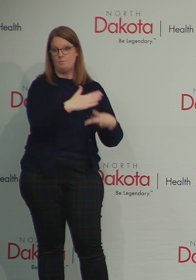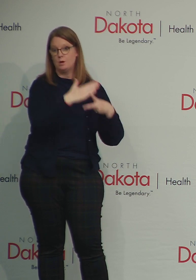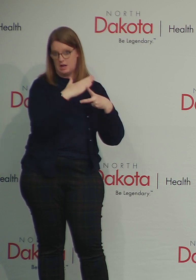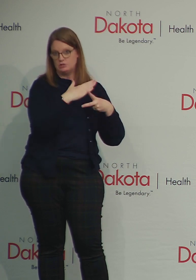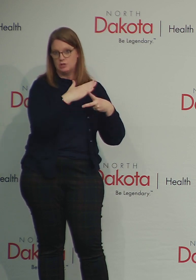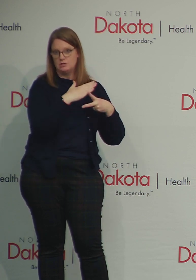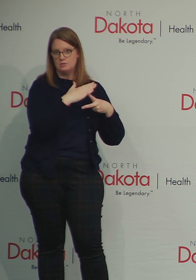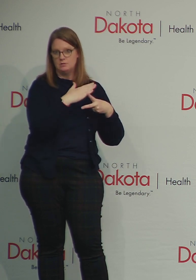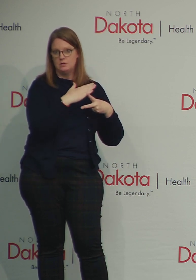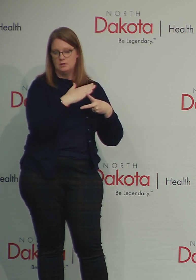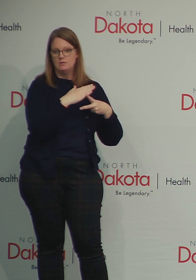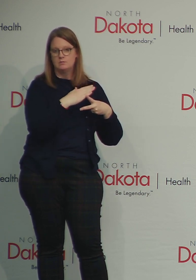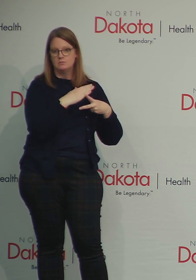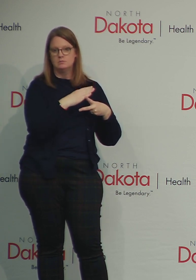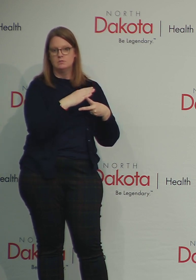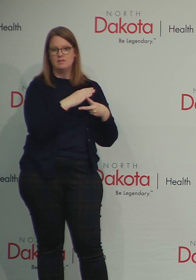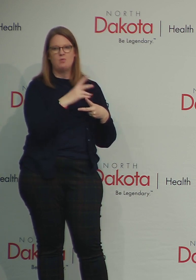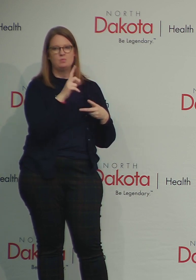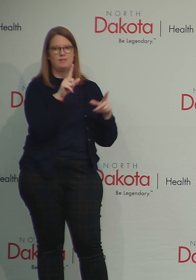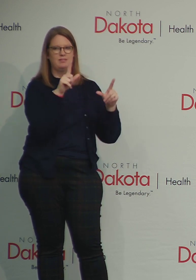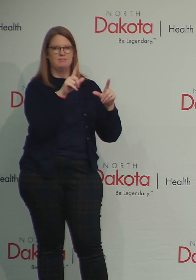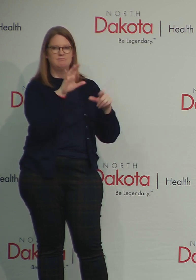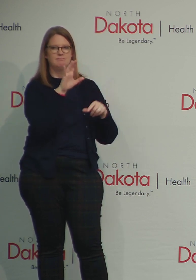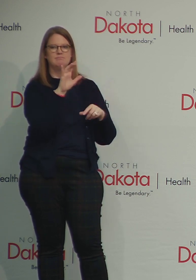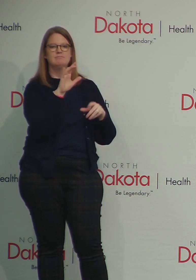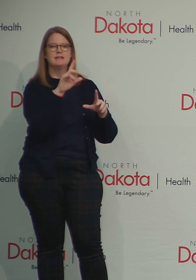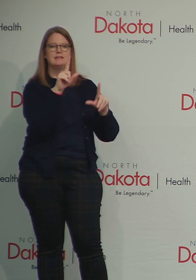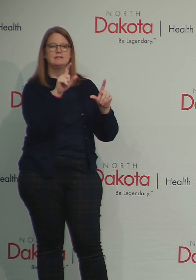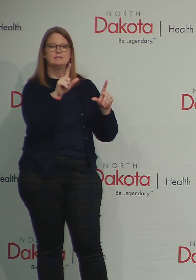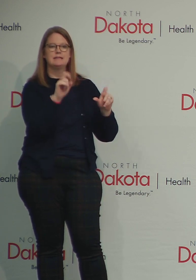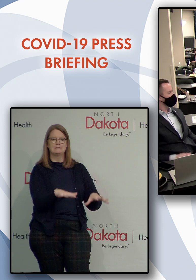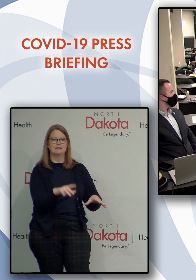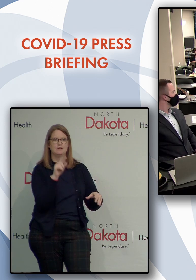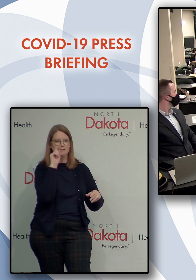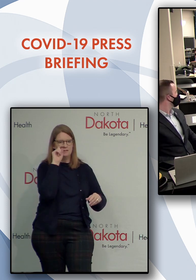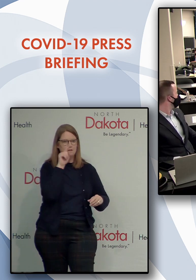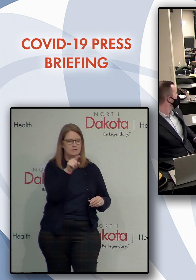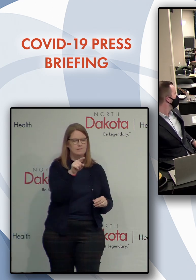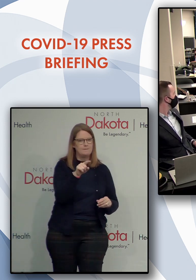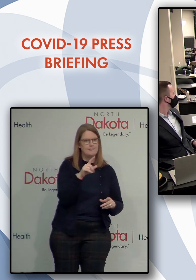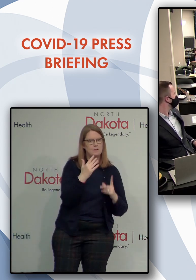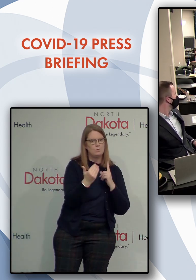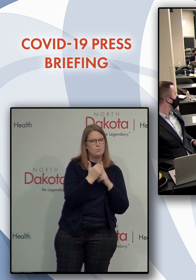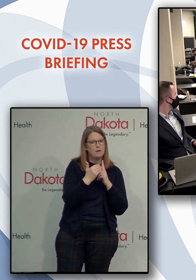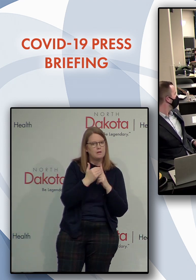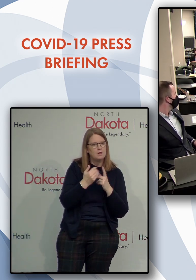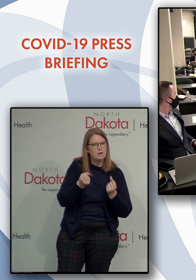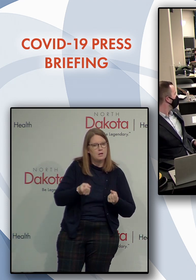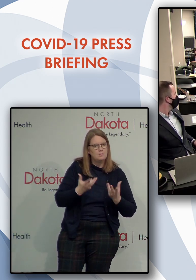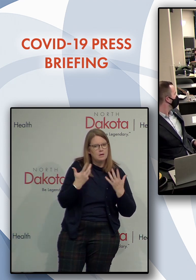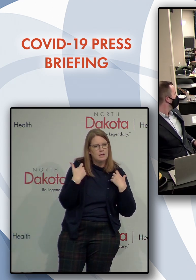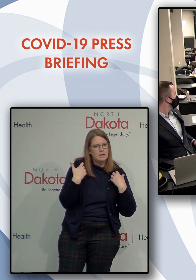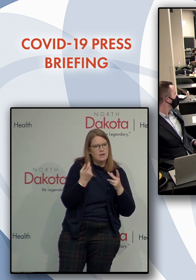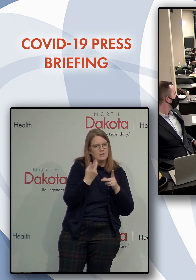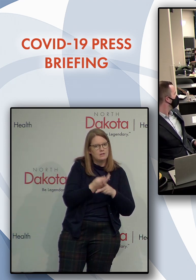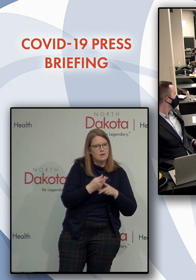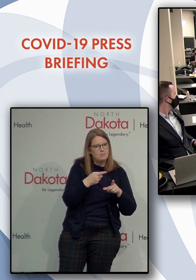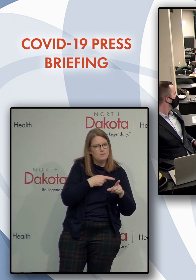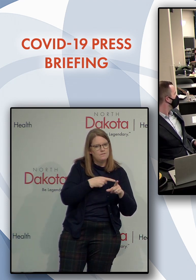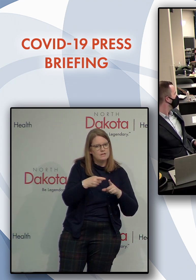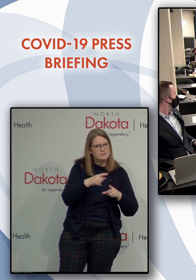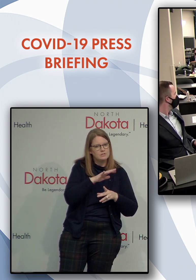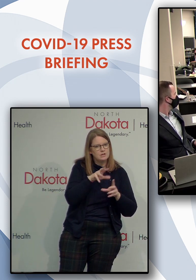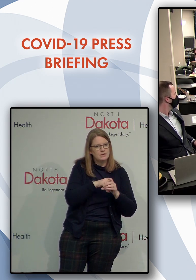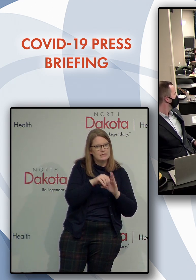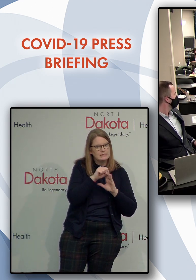was 82%. Yep. Will you remind me just how many healthcare professionals you said are